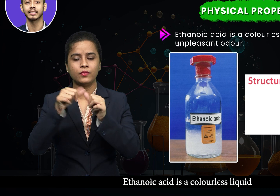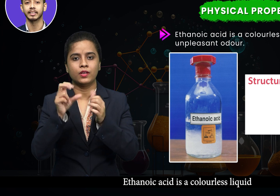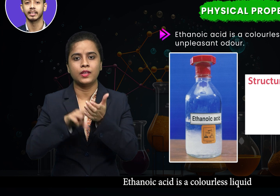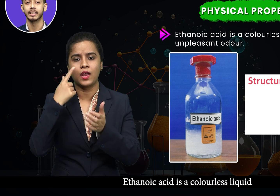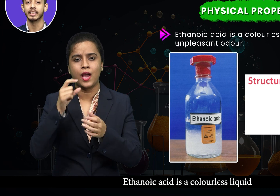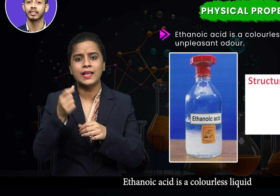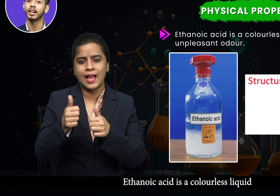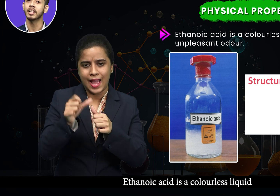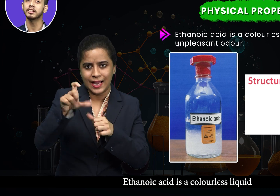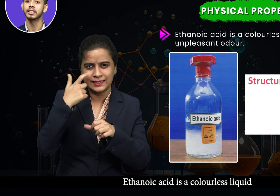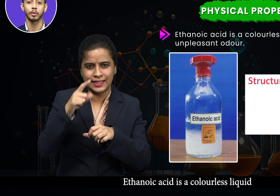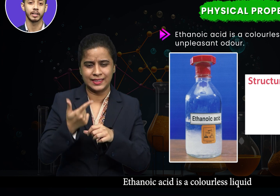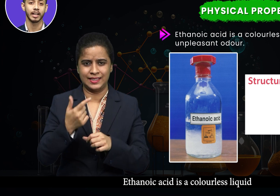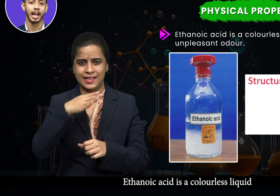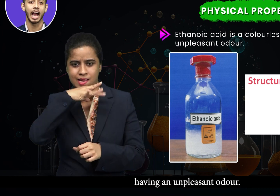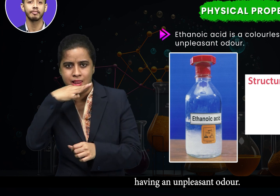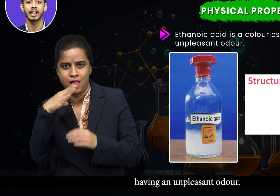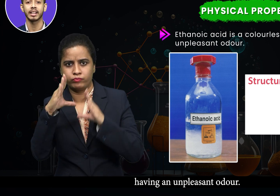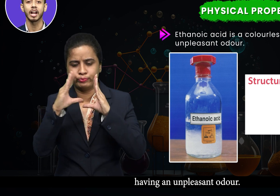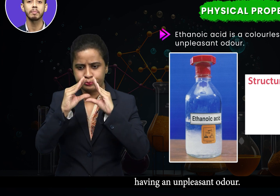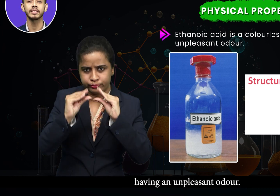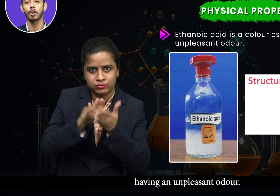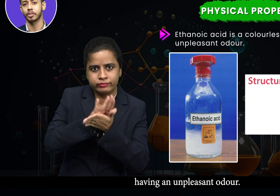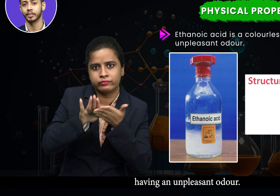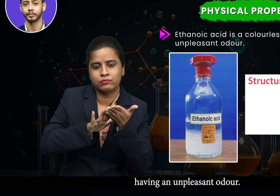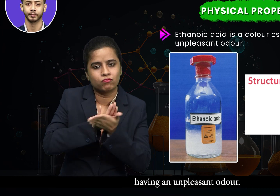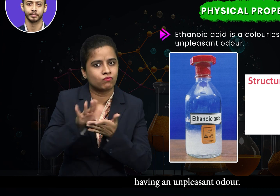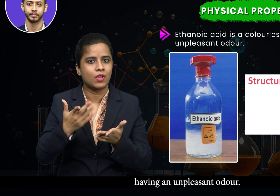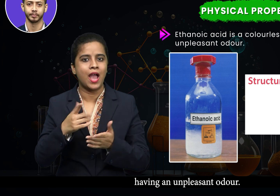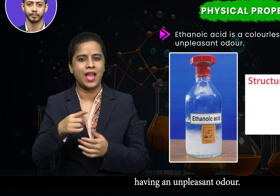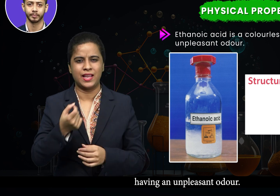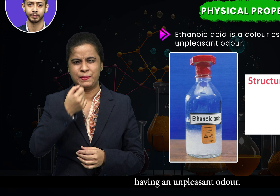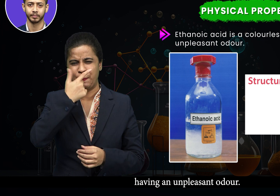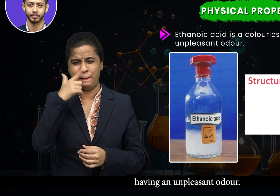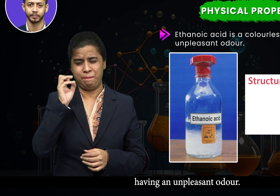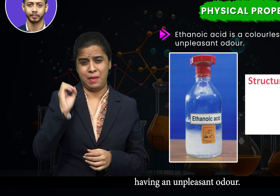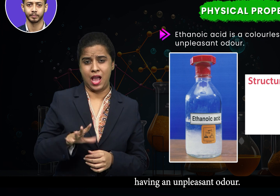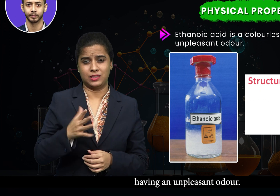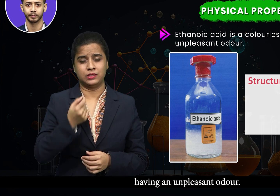Ethanoic acid is a colorless liquid having an unpleasant odor.